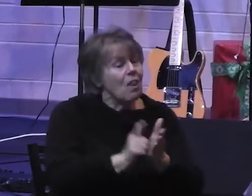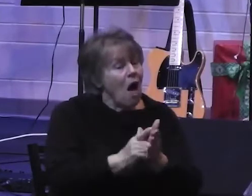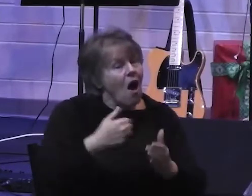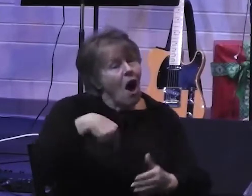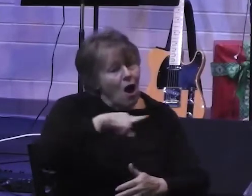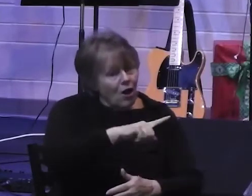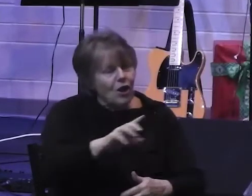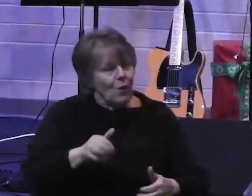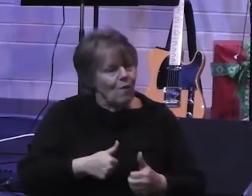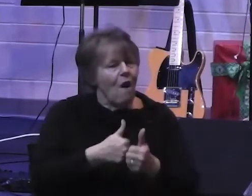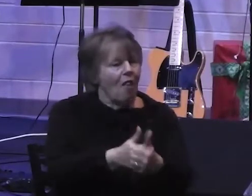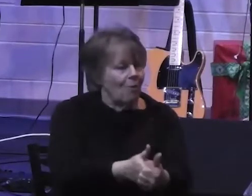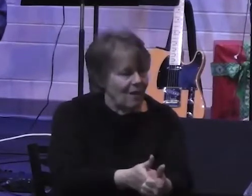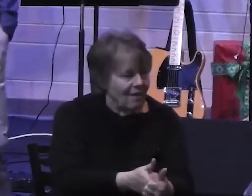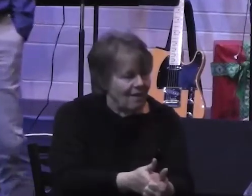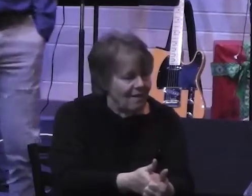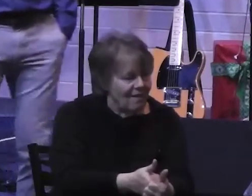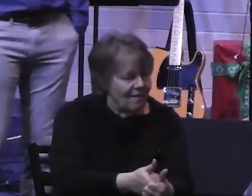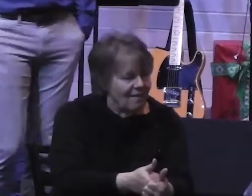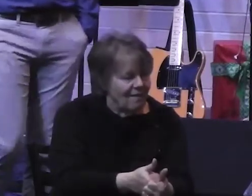by?